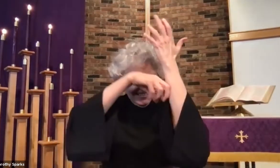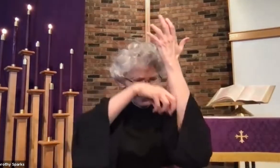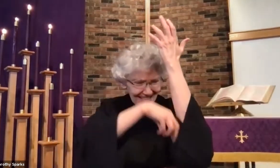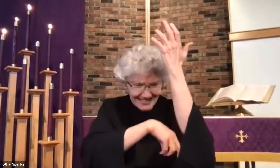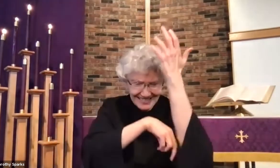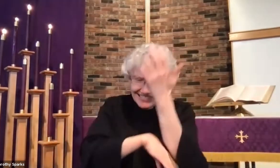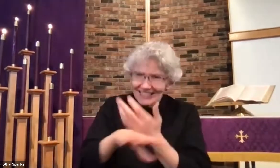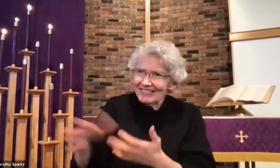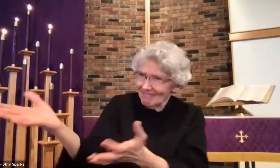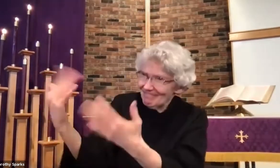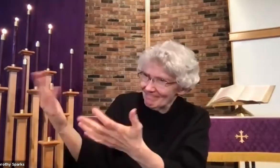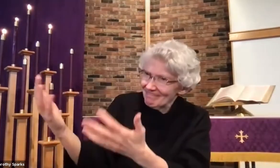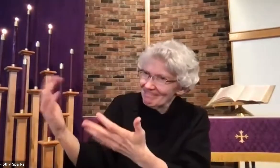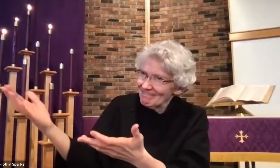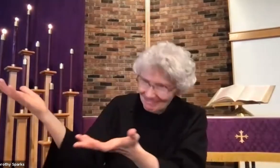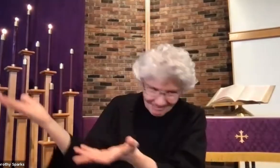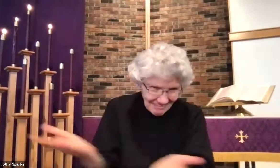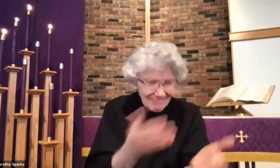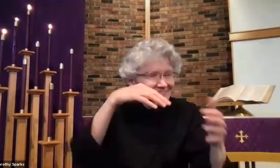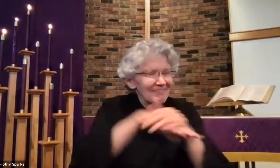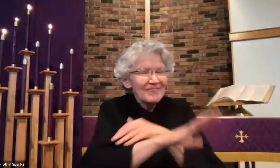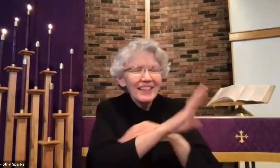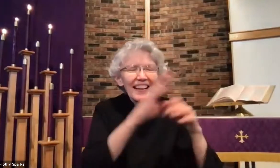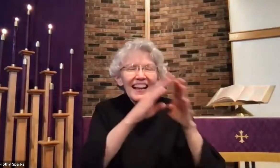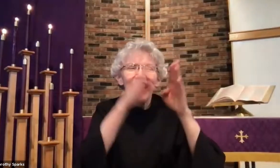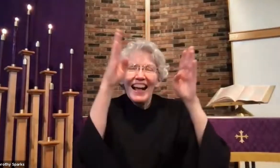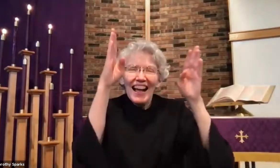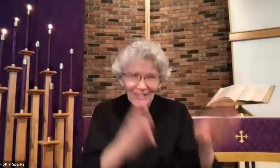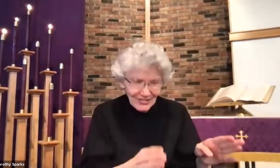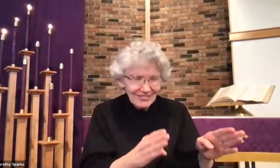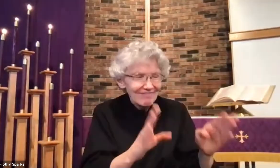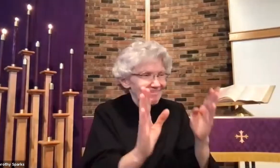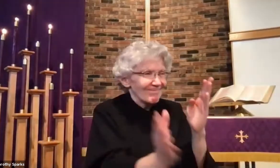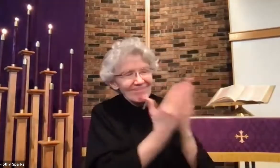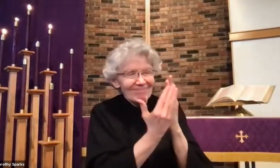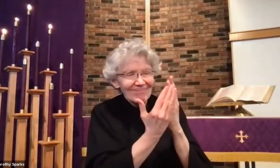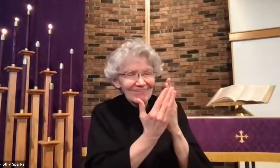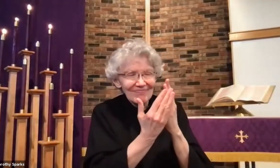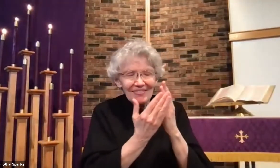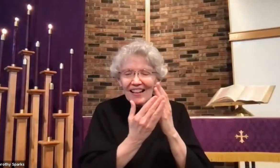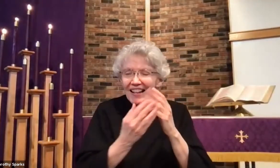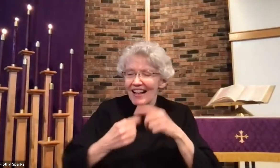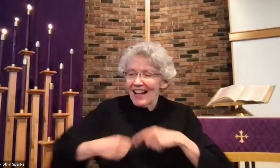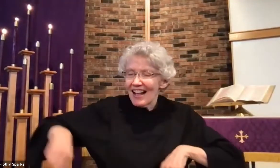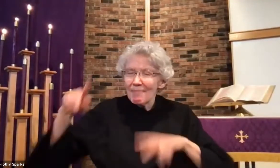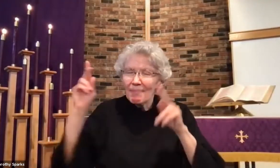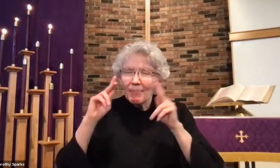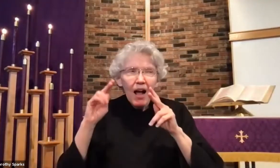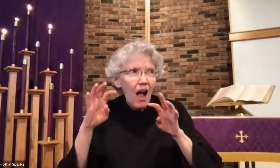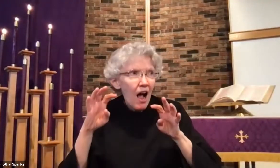Zacchaeus hurried and came down. He was happy to have Jesus in his house.